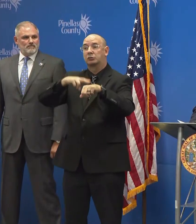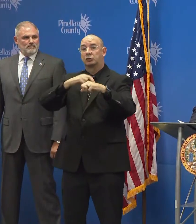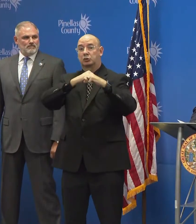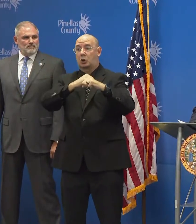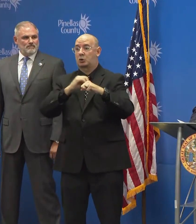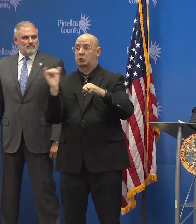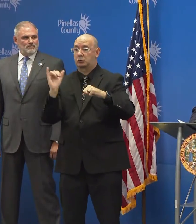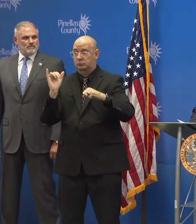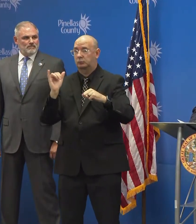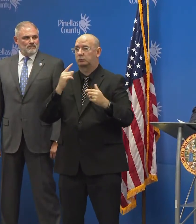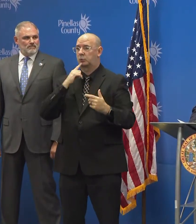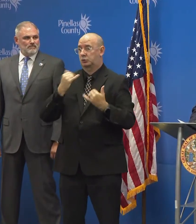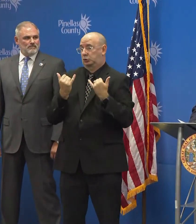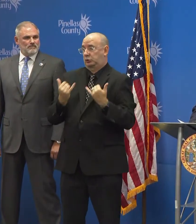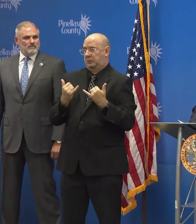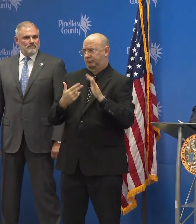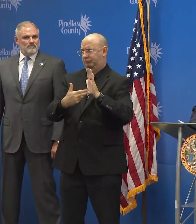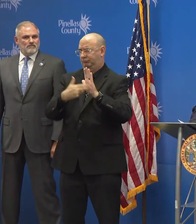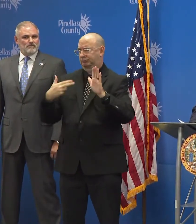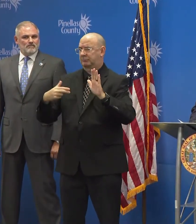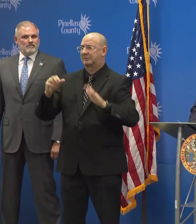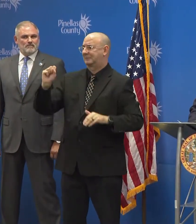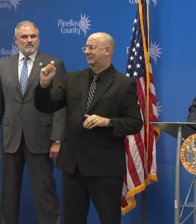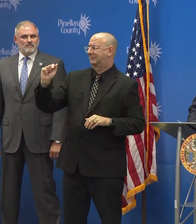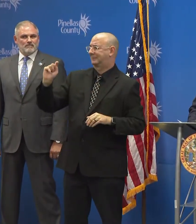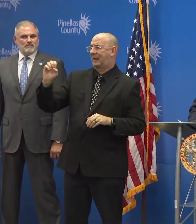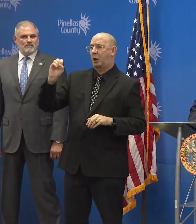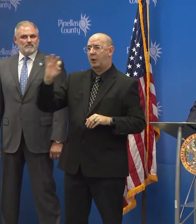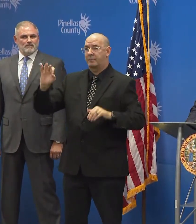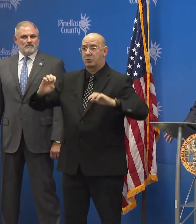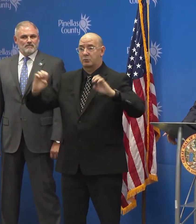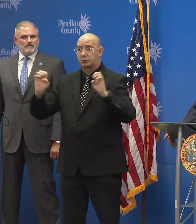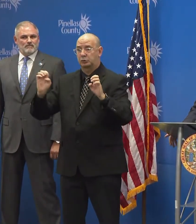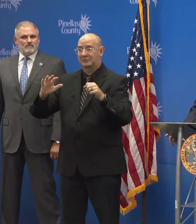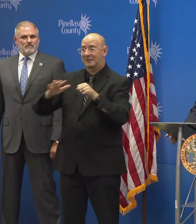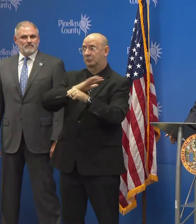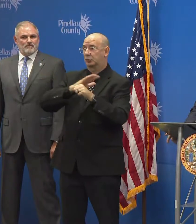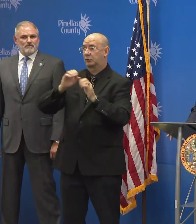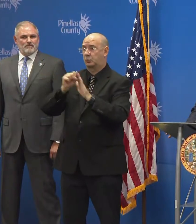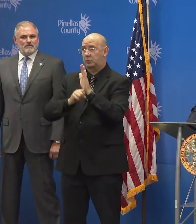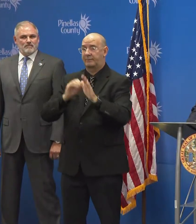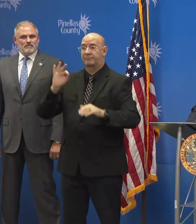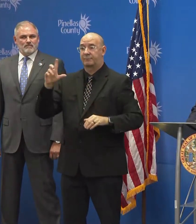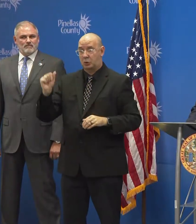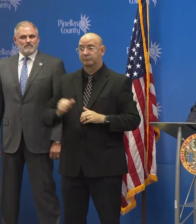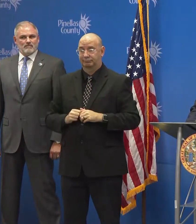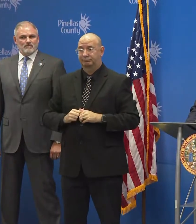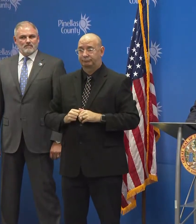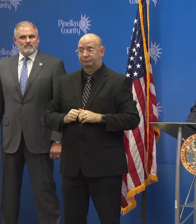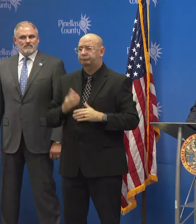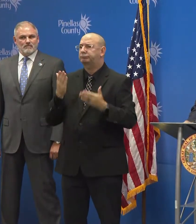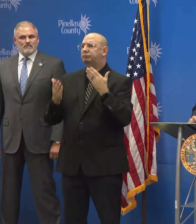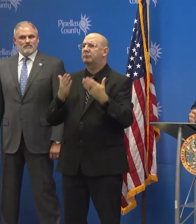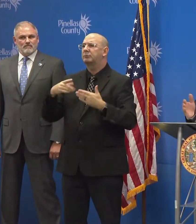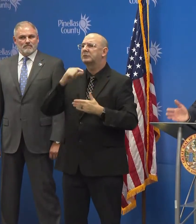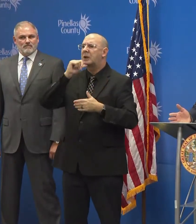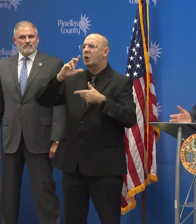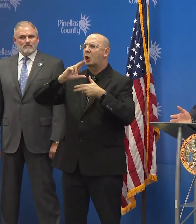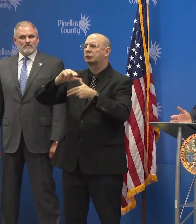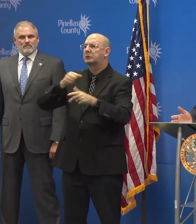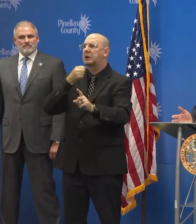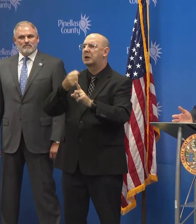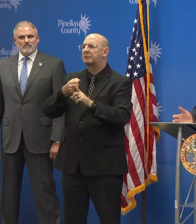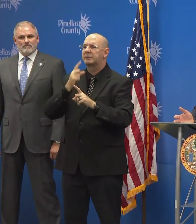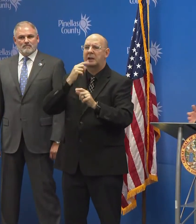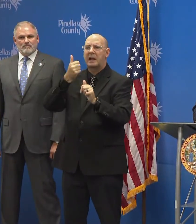emergency for the entire state of Florida. There may not be direct impacts in all 67 counties, but there may be